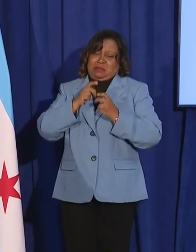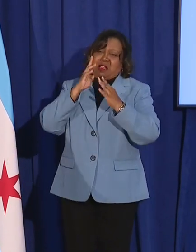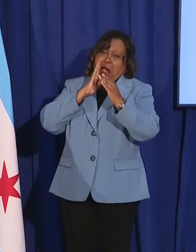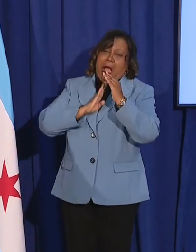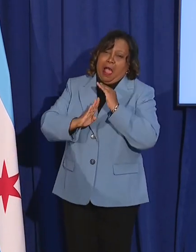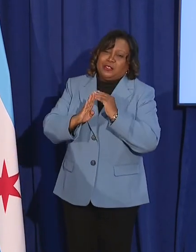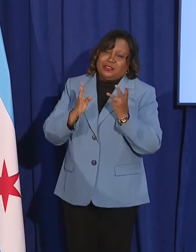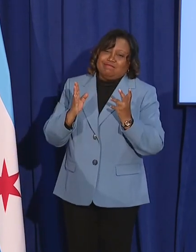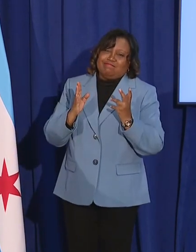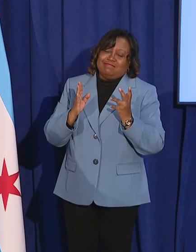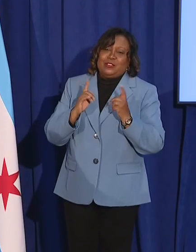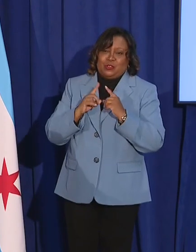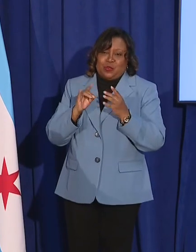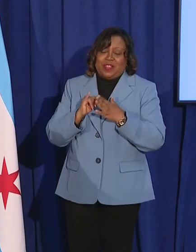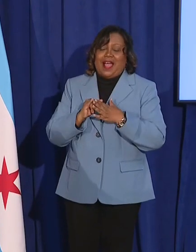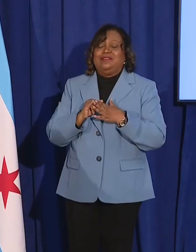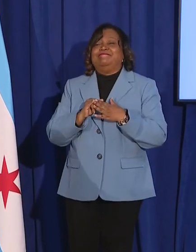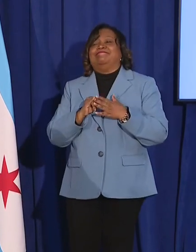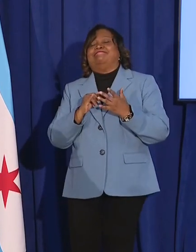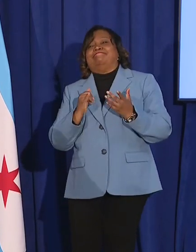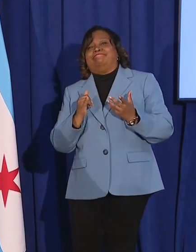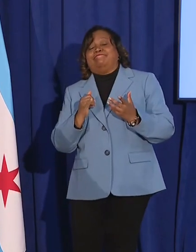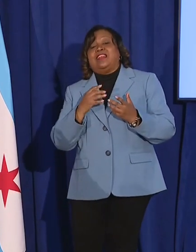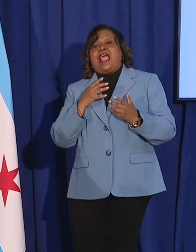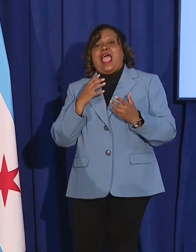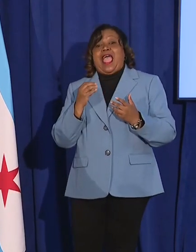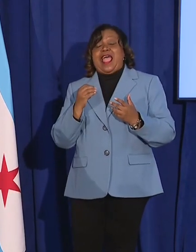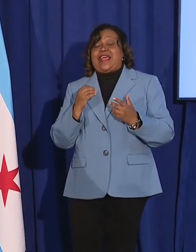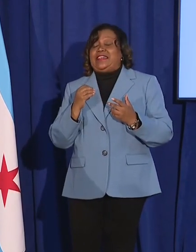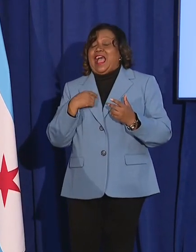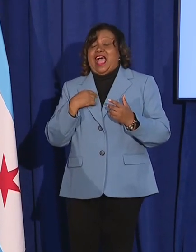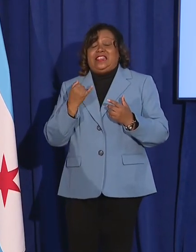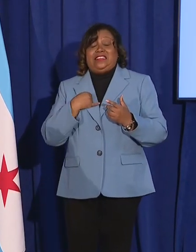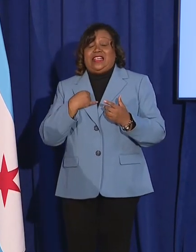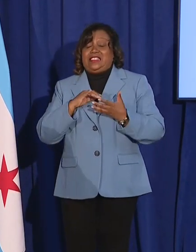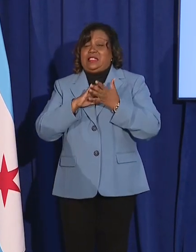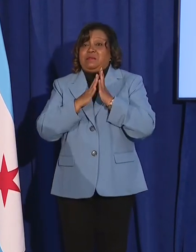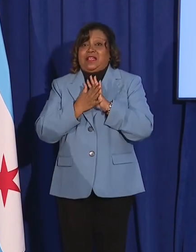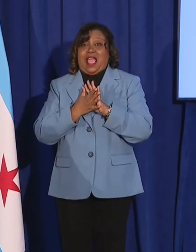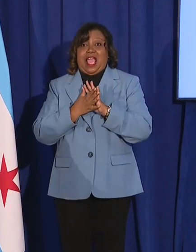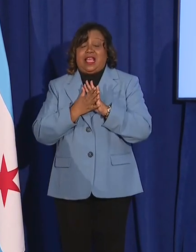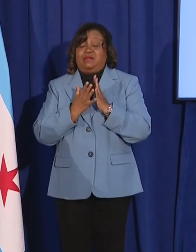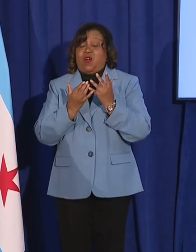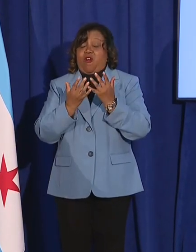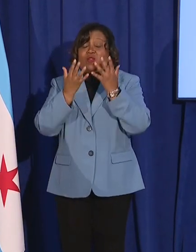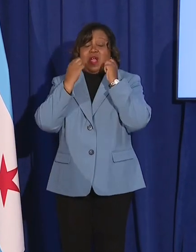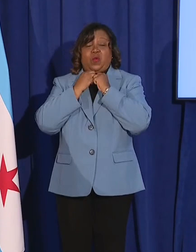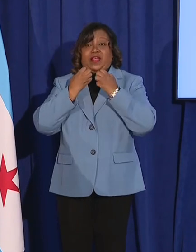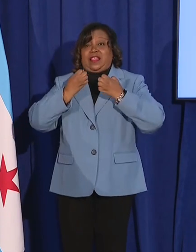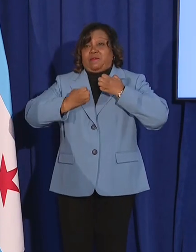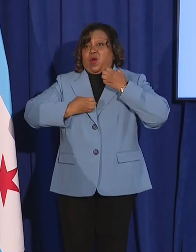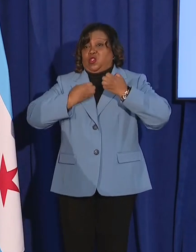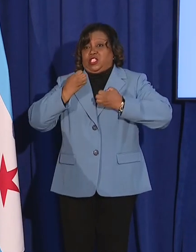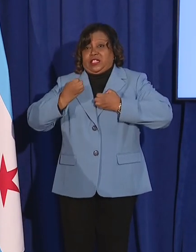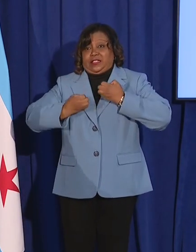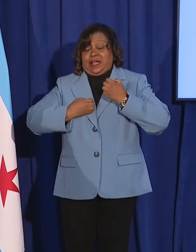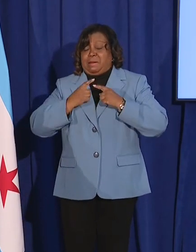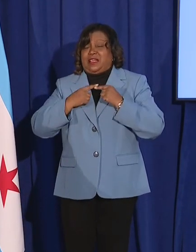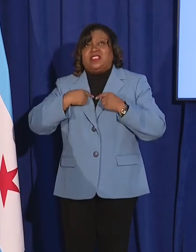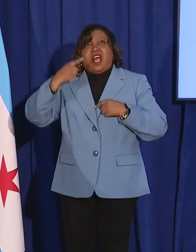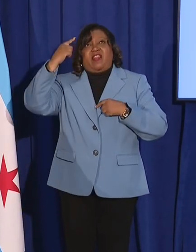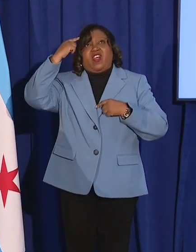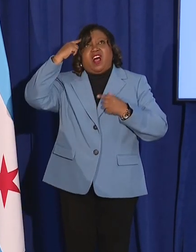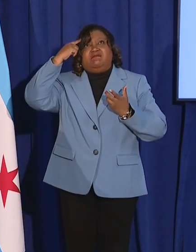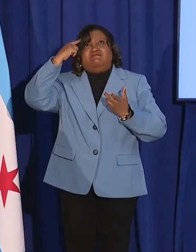honored to do. And I just became overcome with emotion, because I